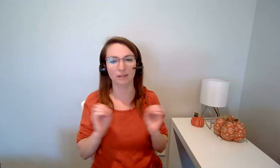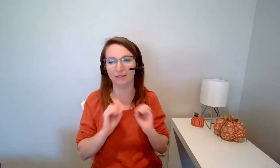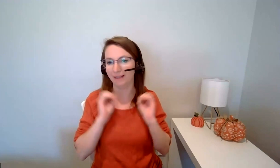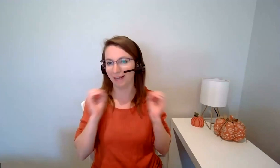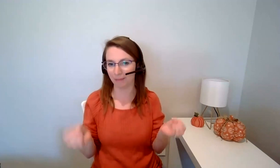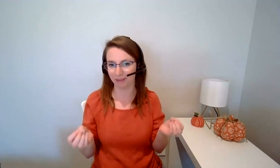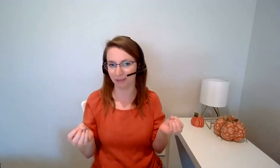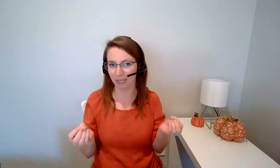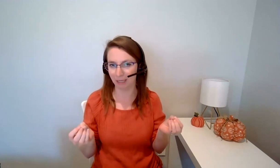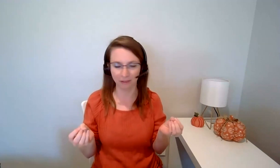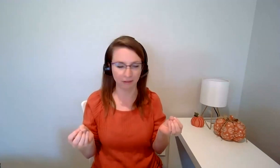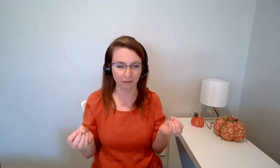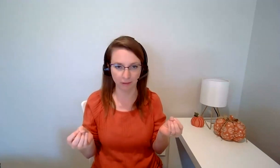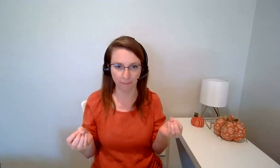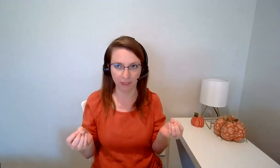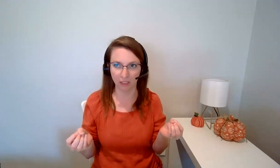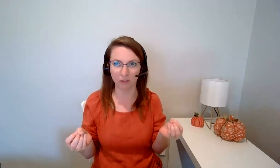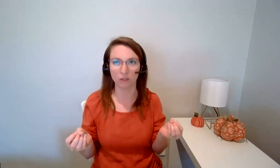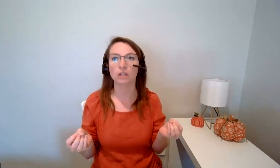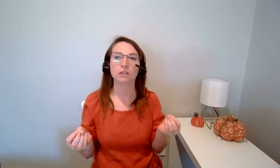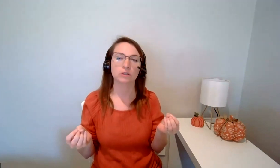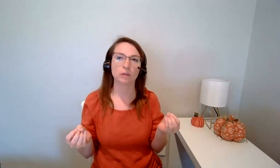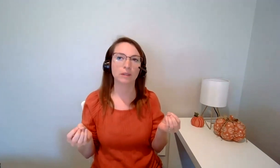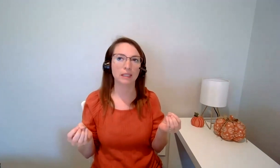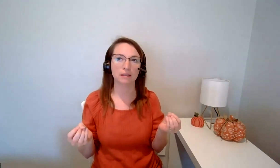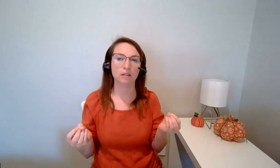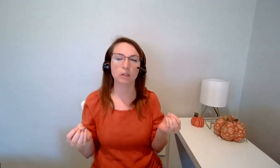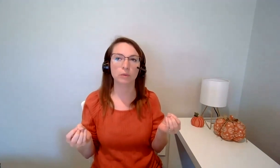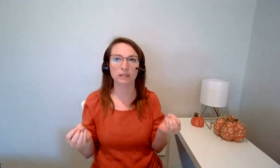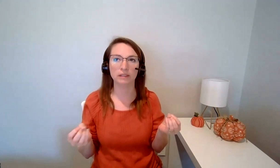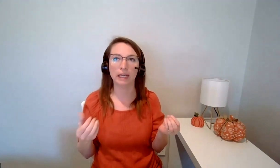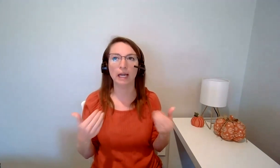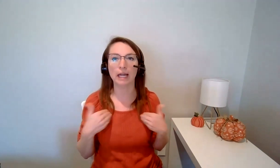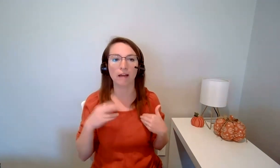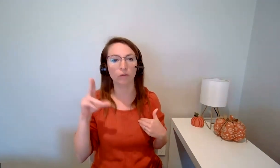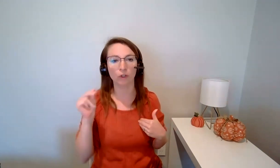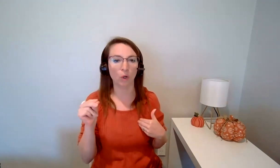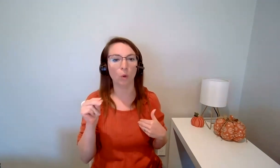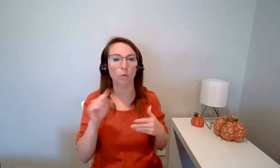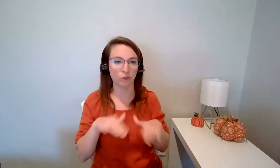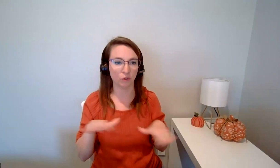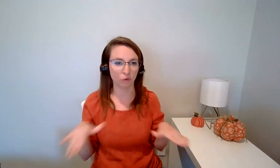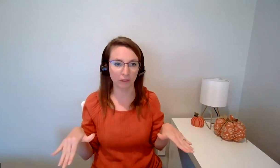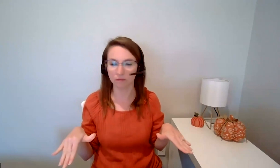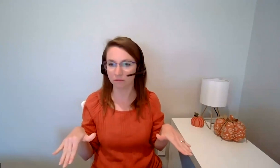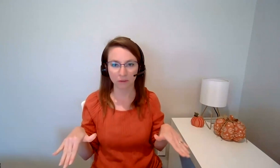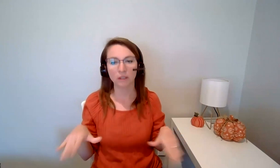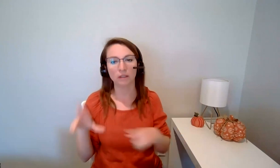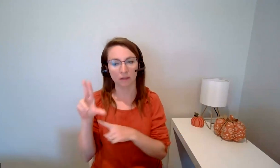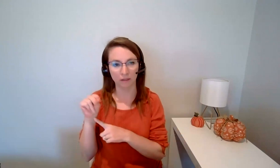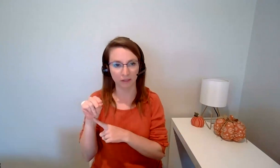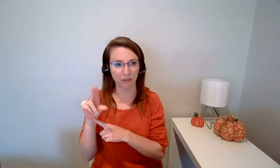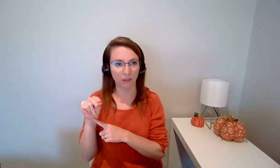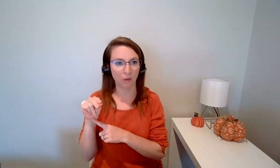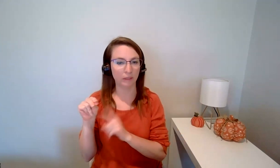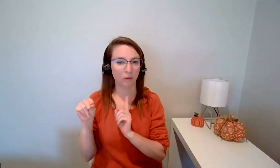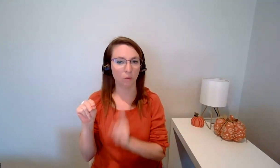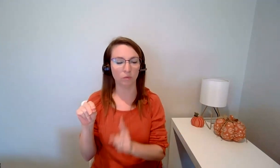the absence of something. So in ASL, you wouldn't say I have no children. This no is only